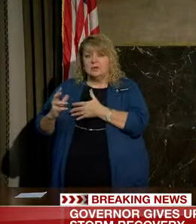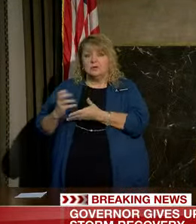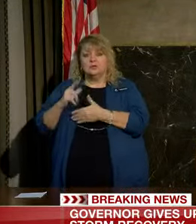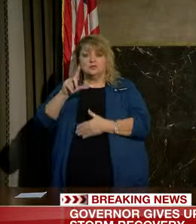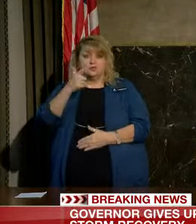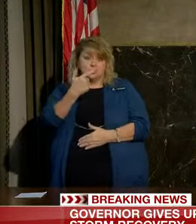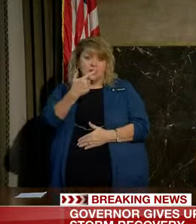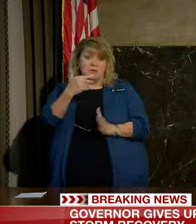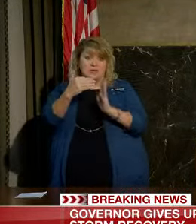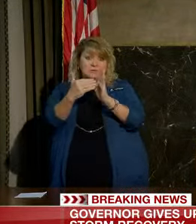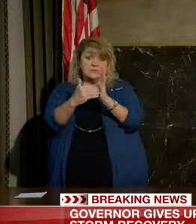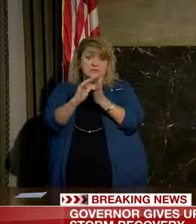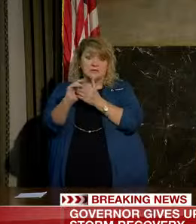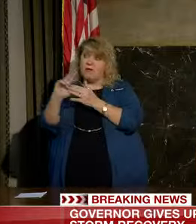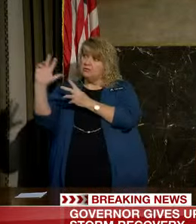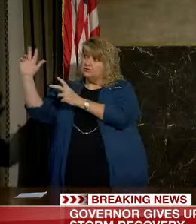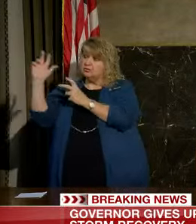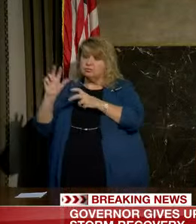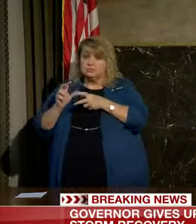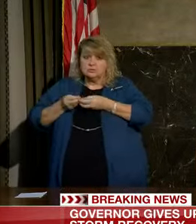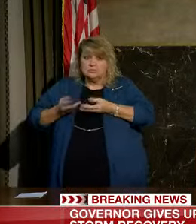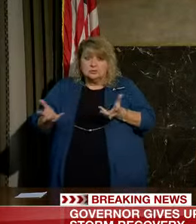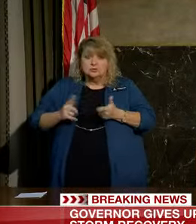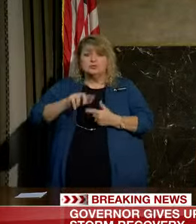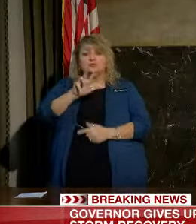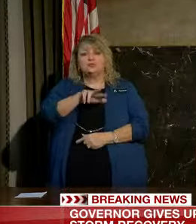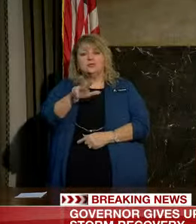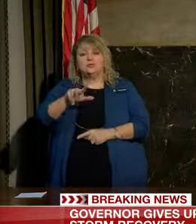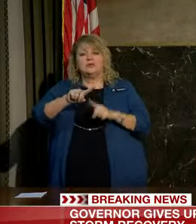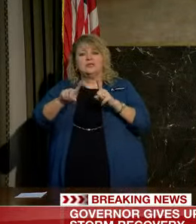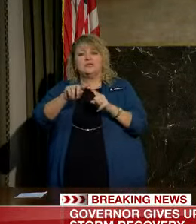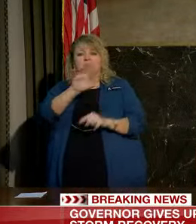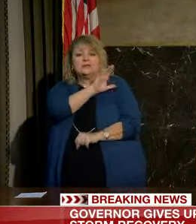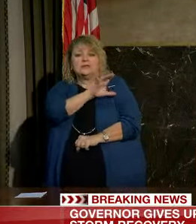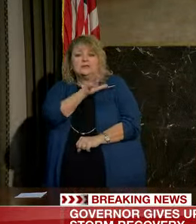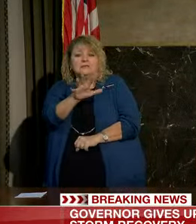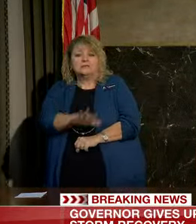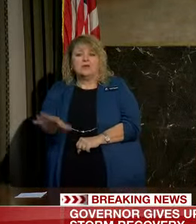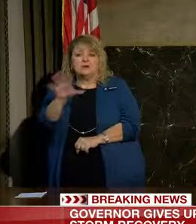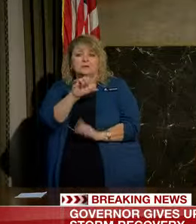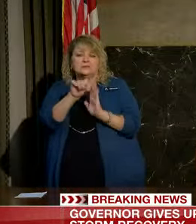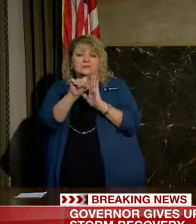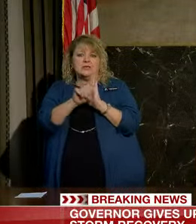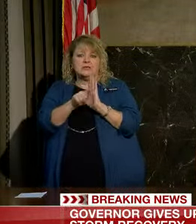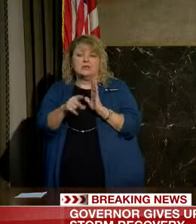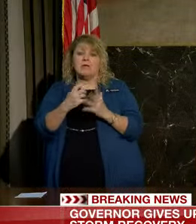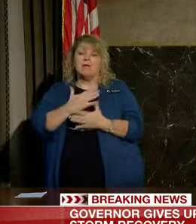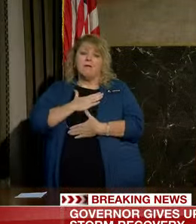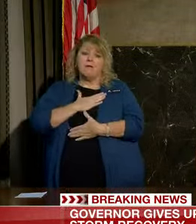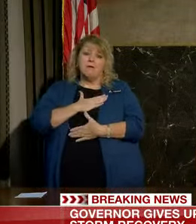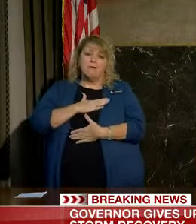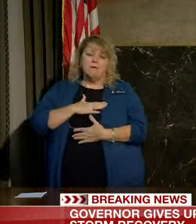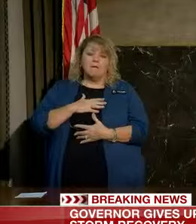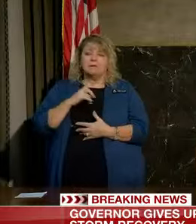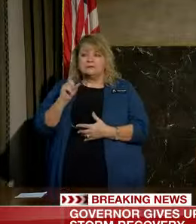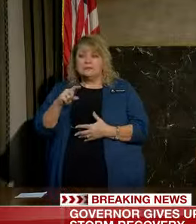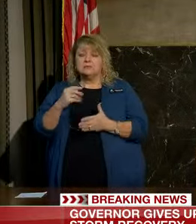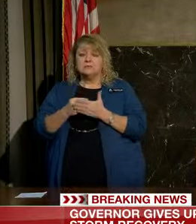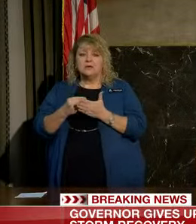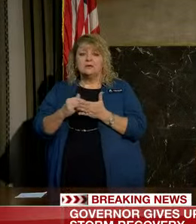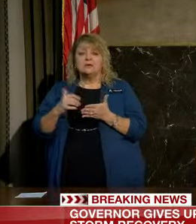million going to a total of 33 different clinics throughout the state. So that's going to be money that's well spent,